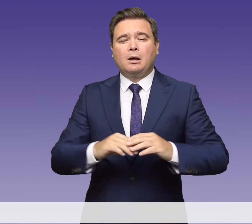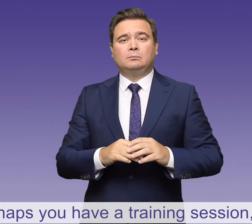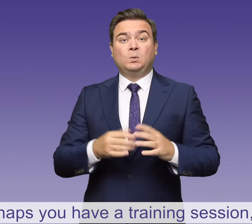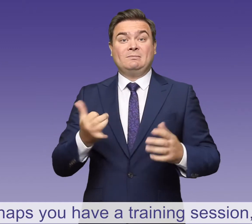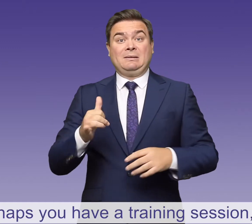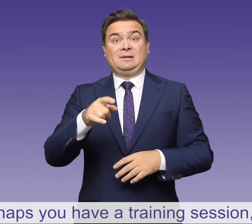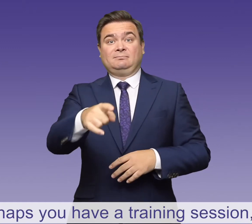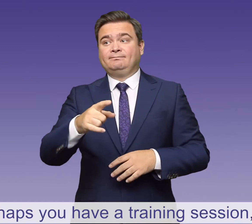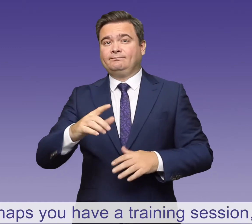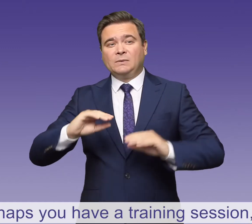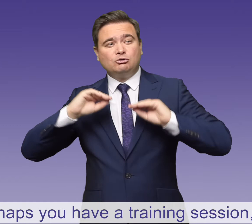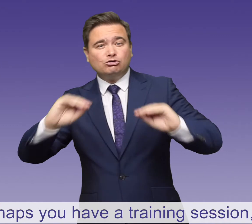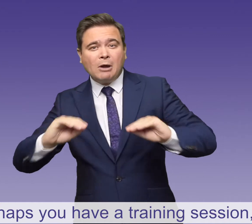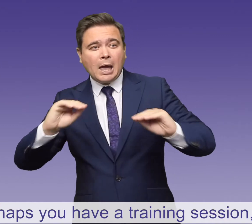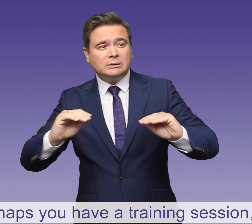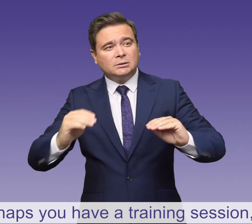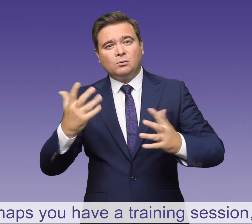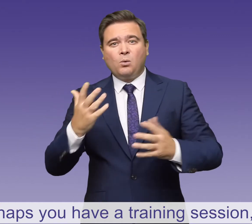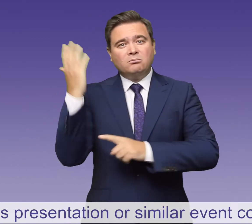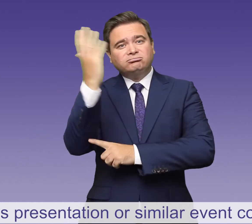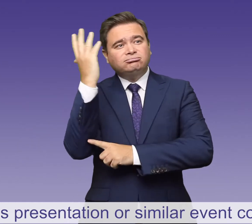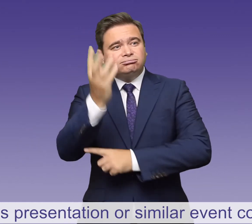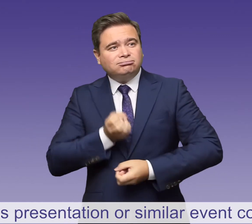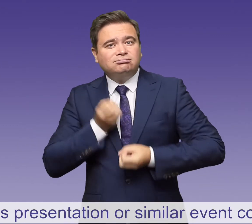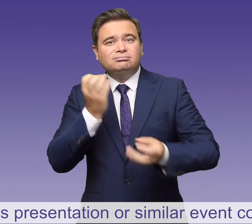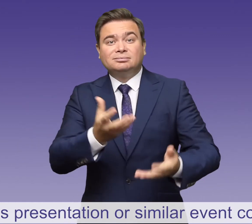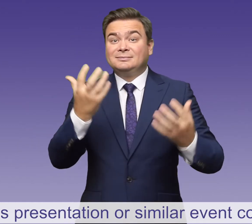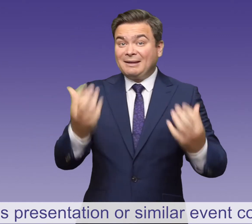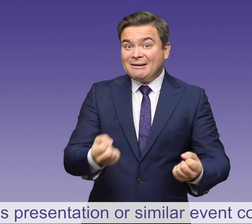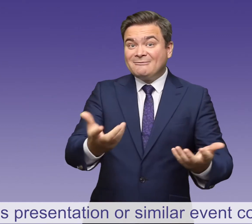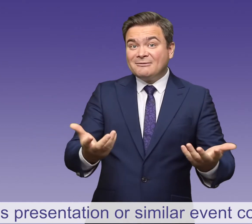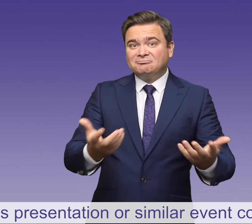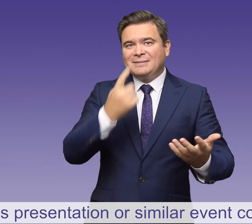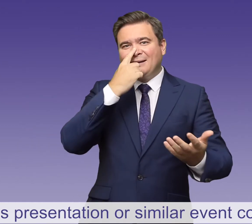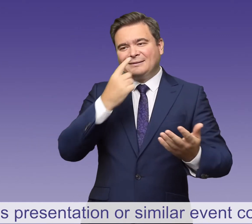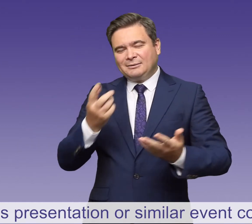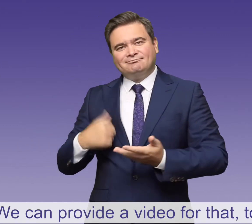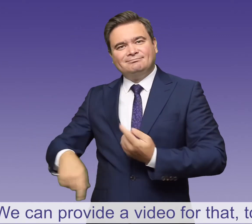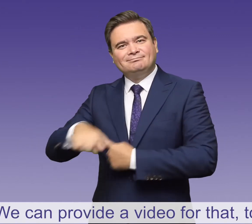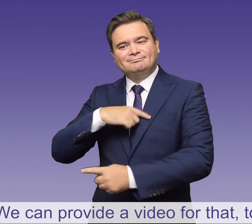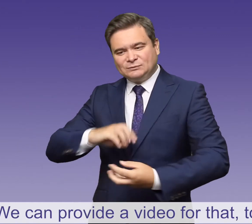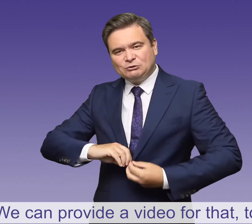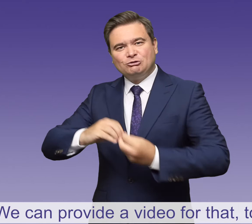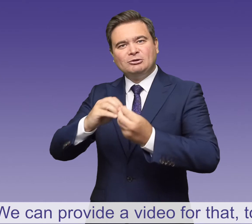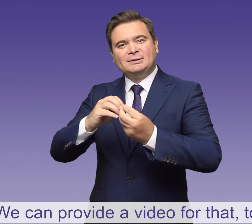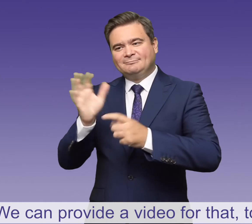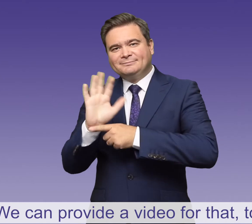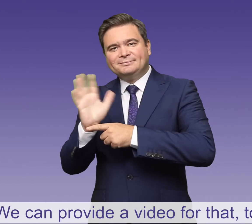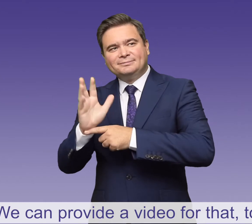Or perhaps you have a training session or a key business presentation or similar event coming up. We can provide a video for that too.